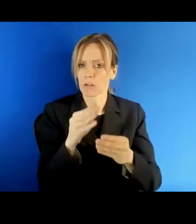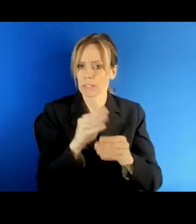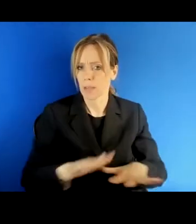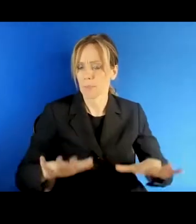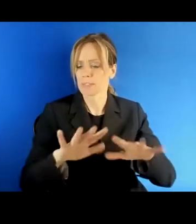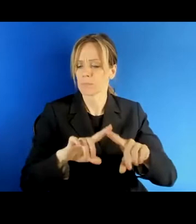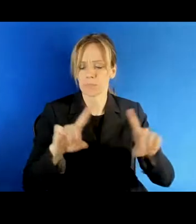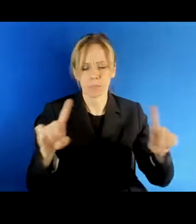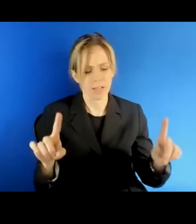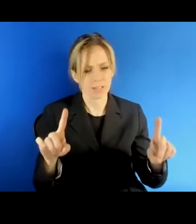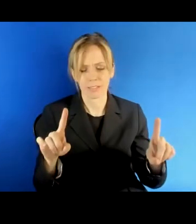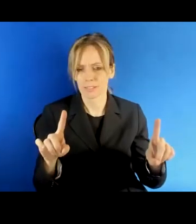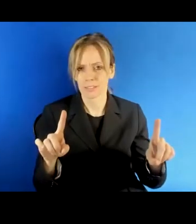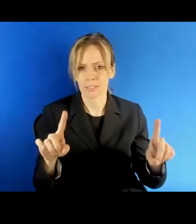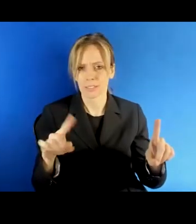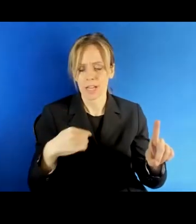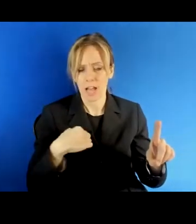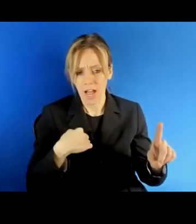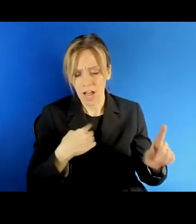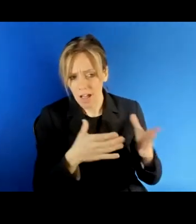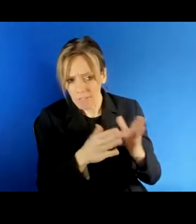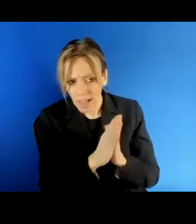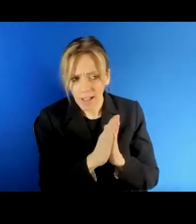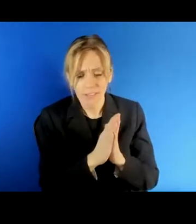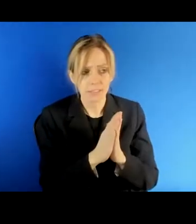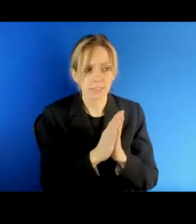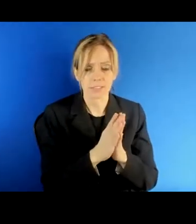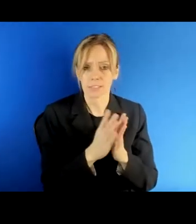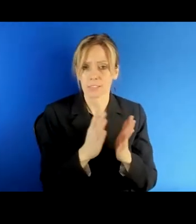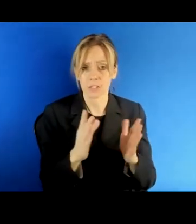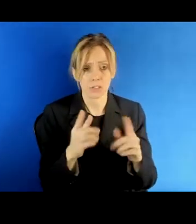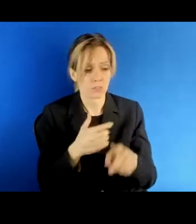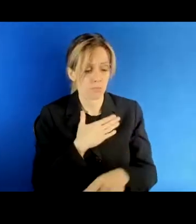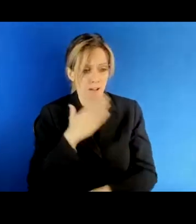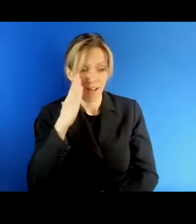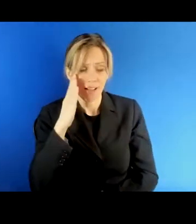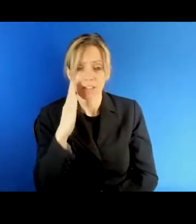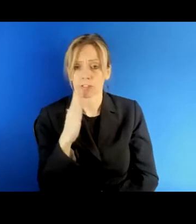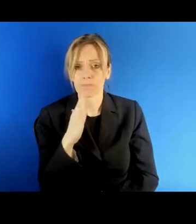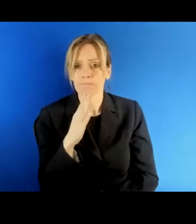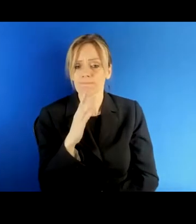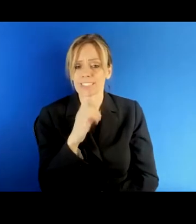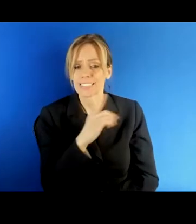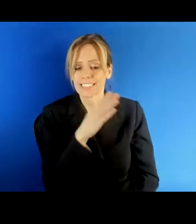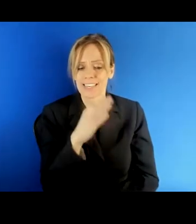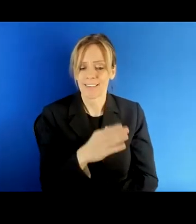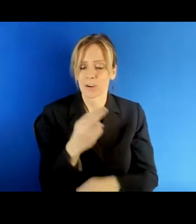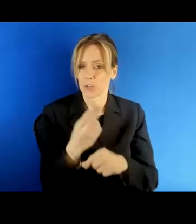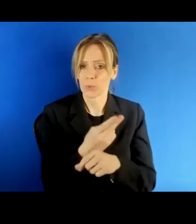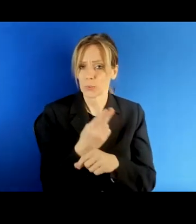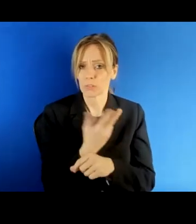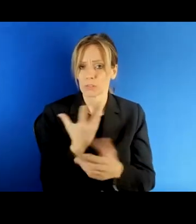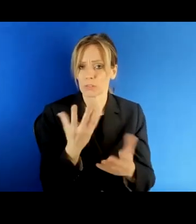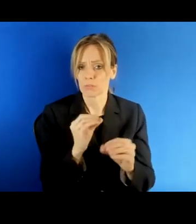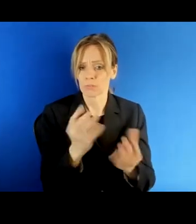own inquiries, it's never been used in this sort of situation. And I think that there is a lot